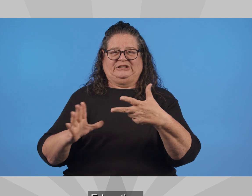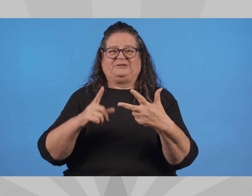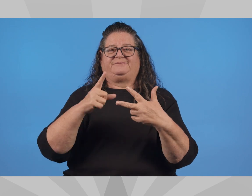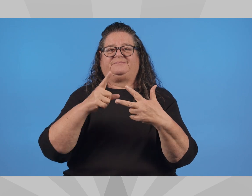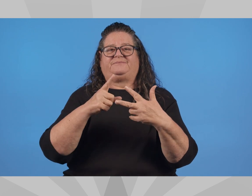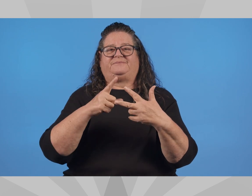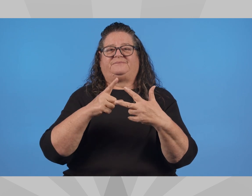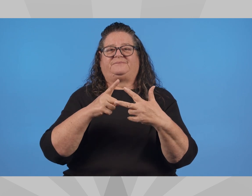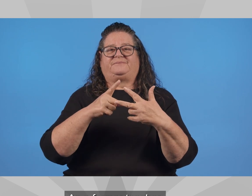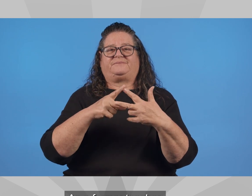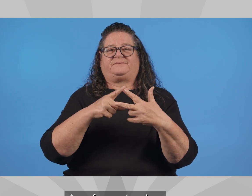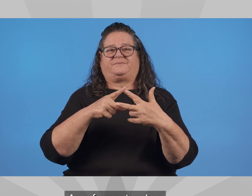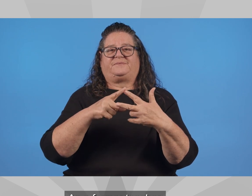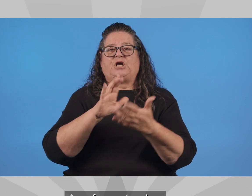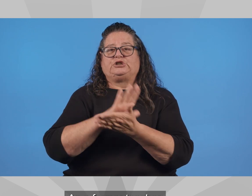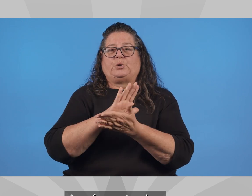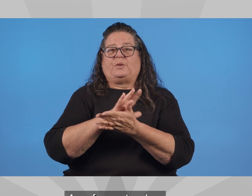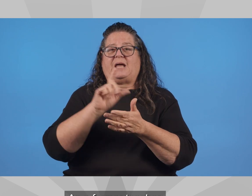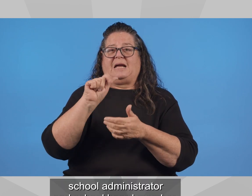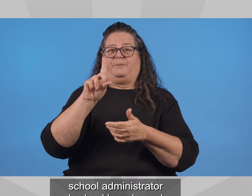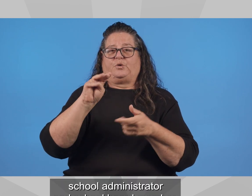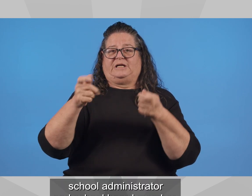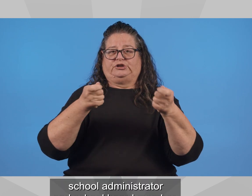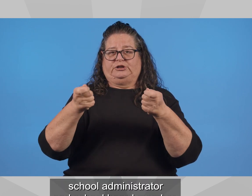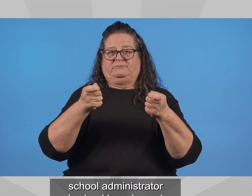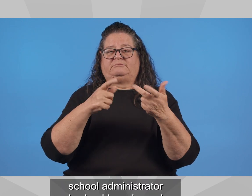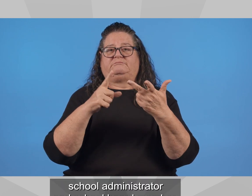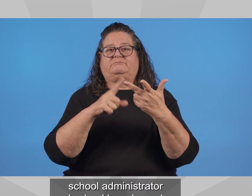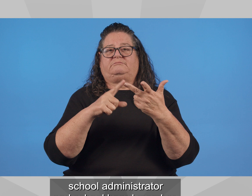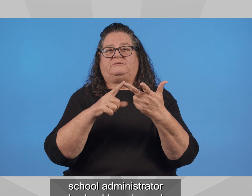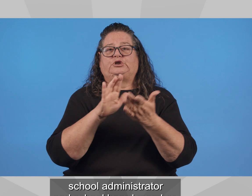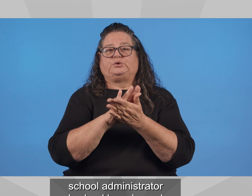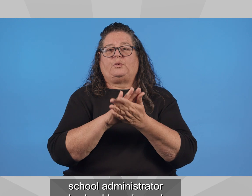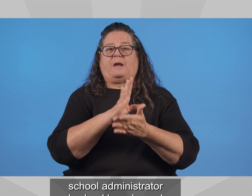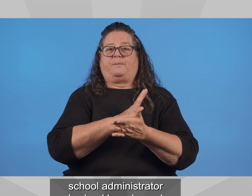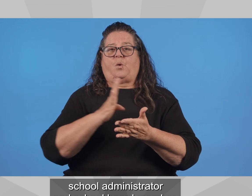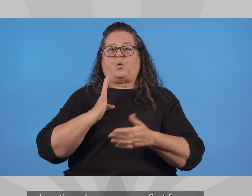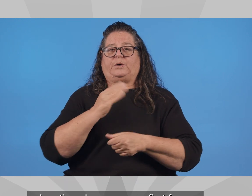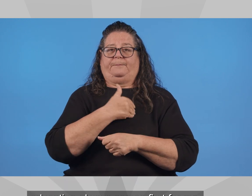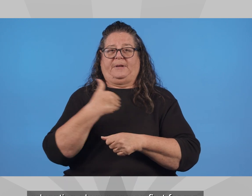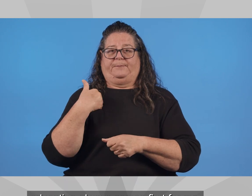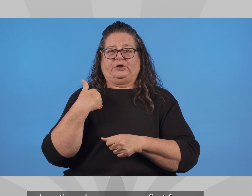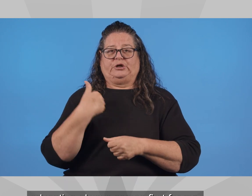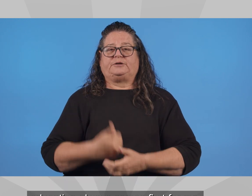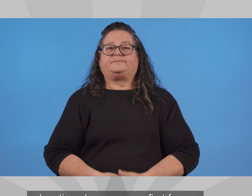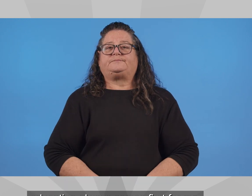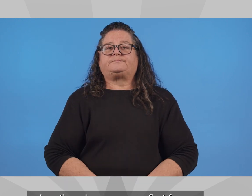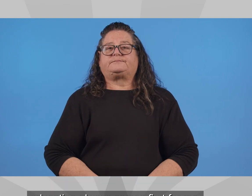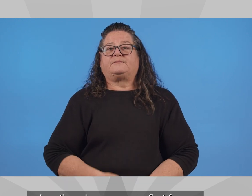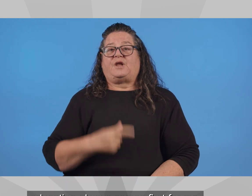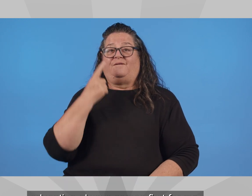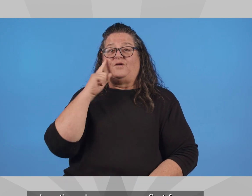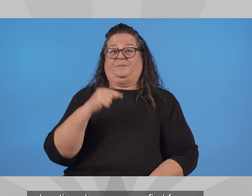Education. As a former teacher, school administrator, and school board member, education always